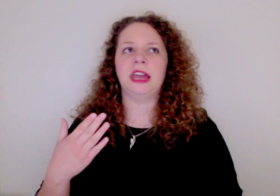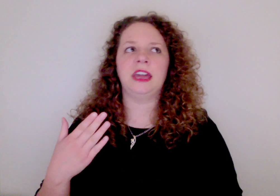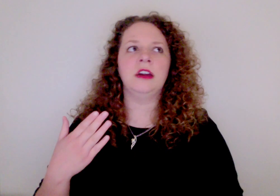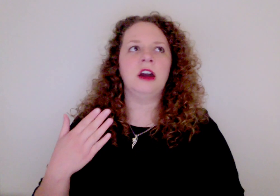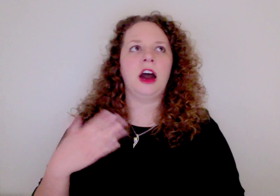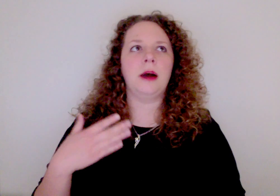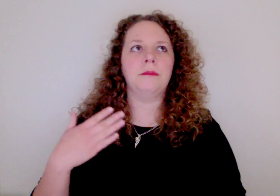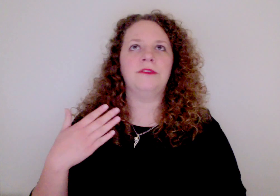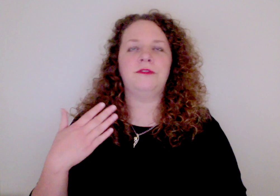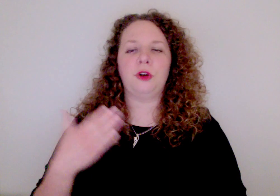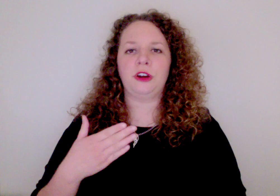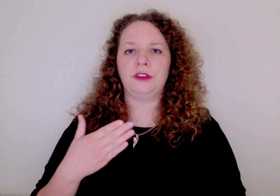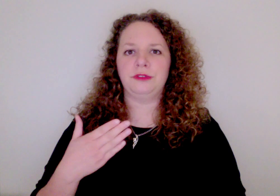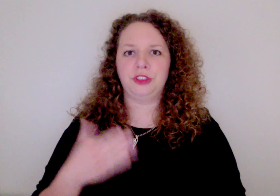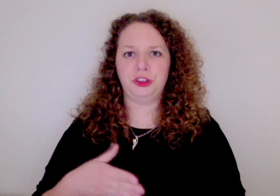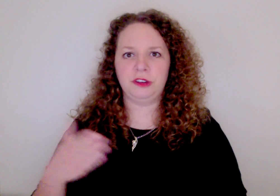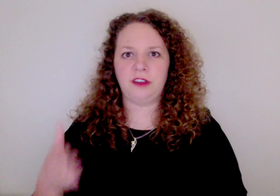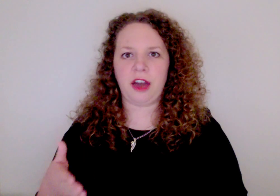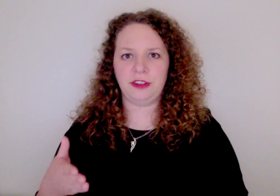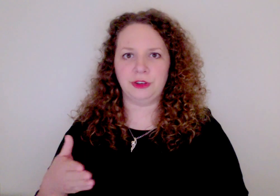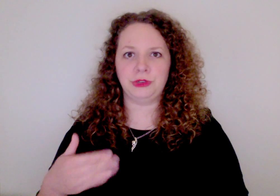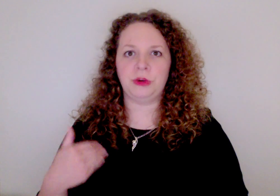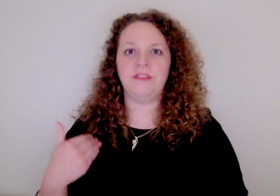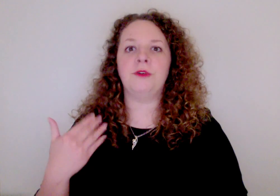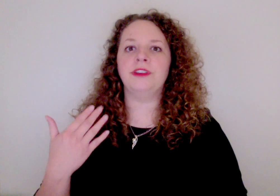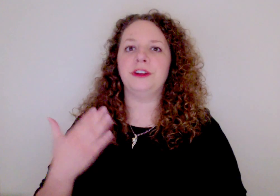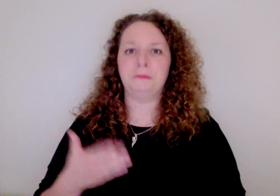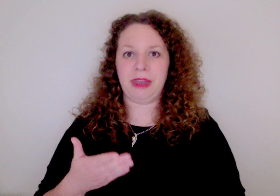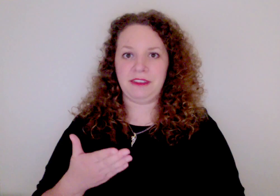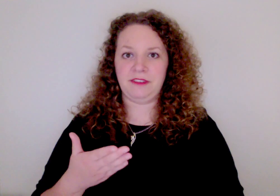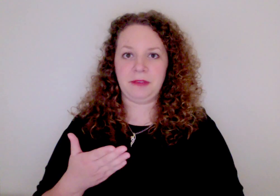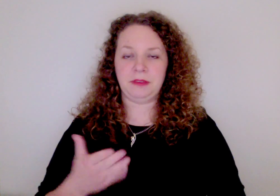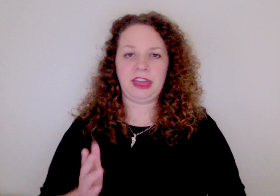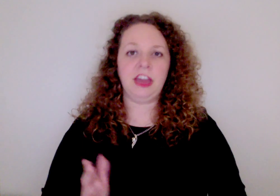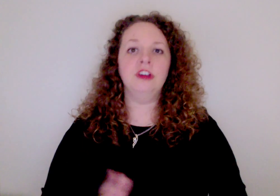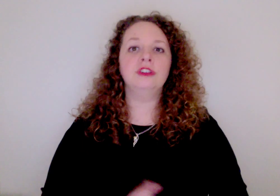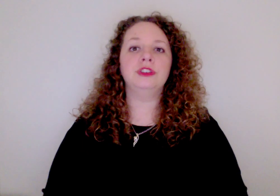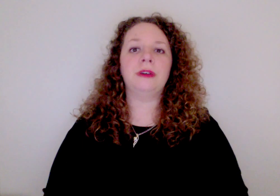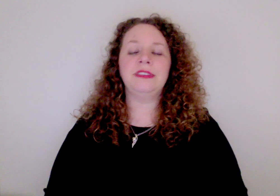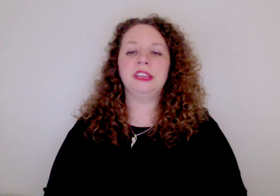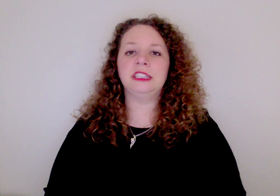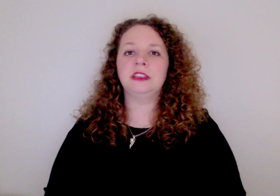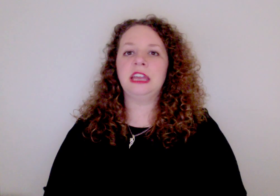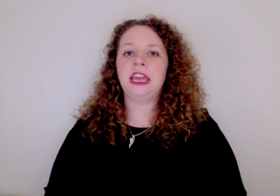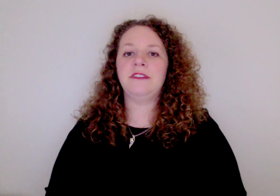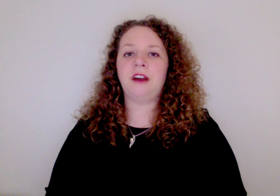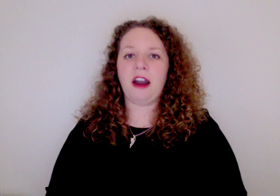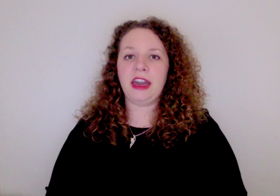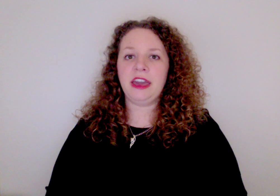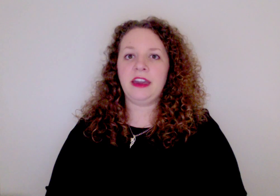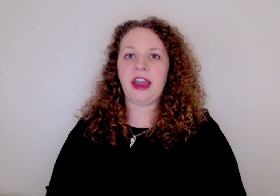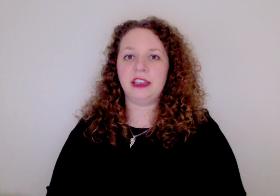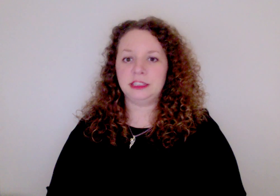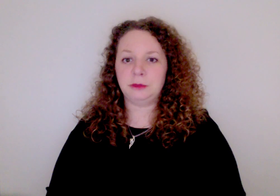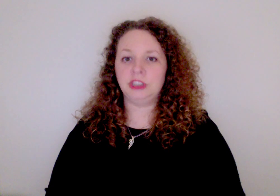like for the good of others or for their benefit. Okay, so in this, if I asked a person